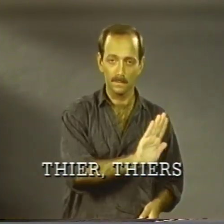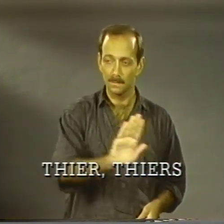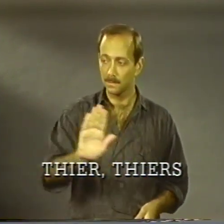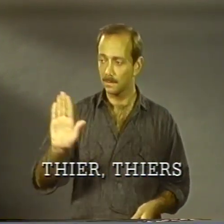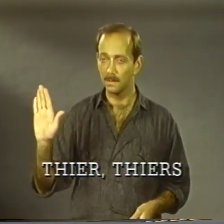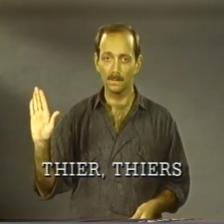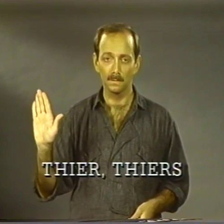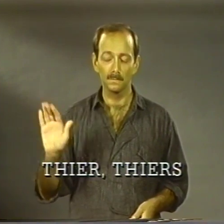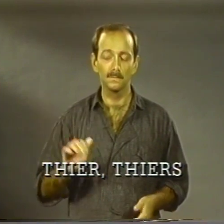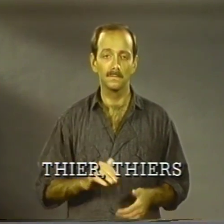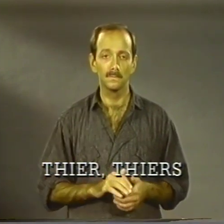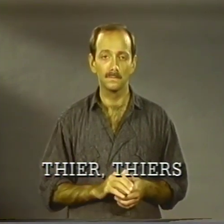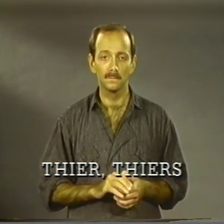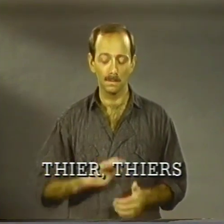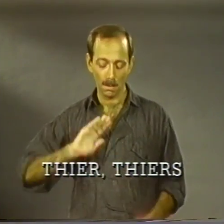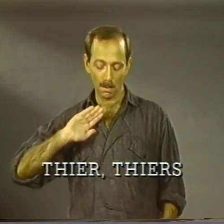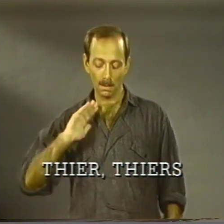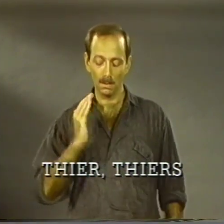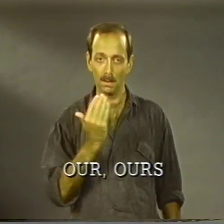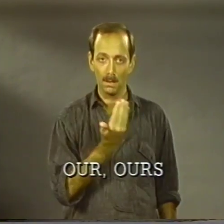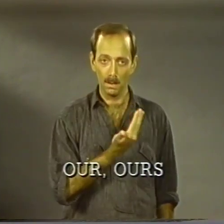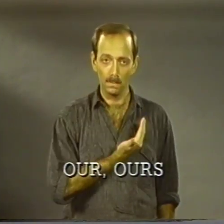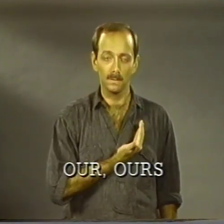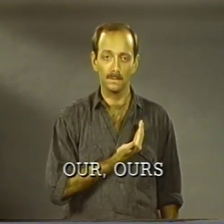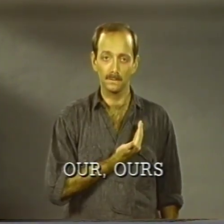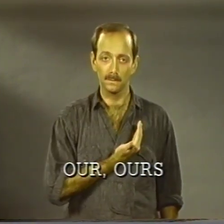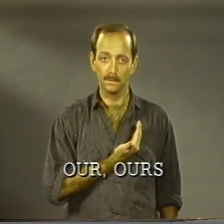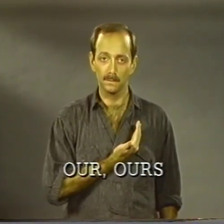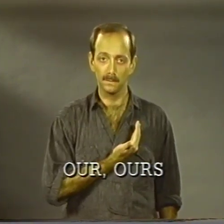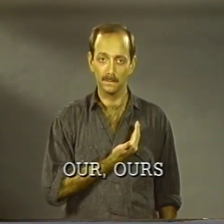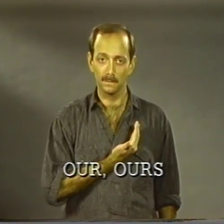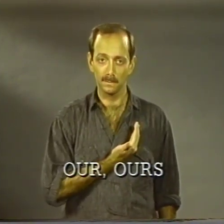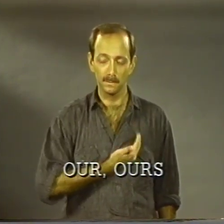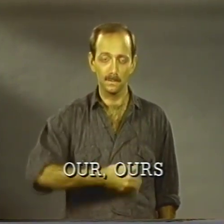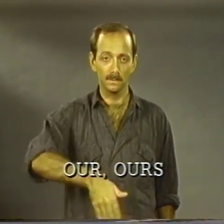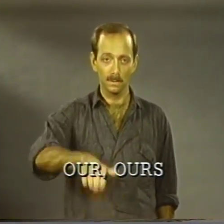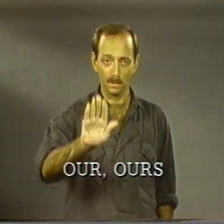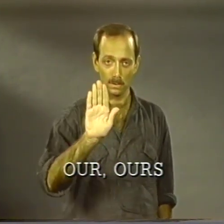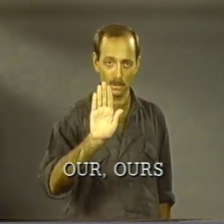Our or ours. Your or yours.